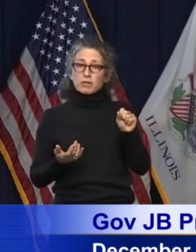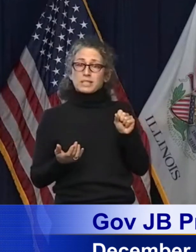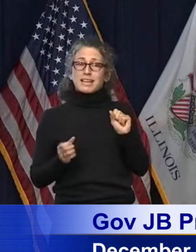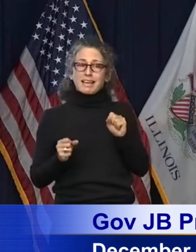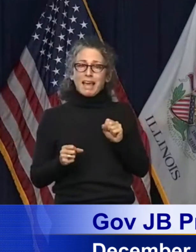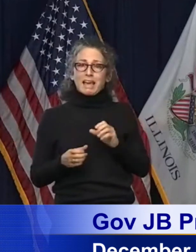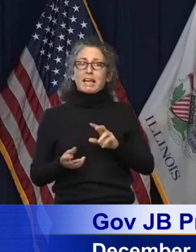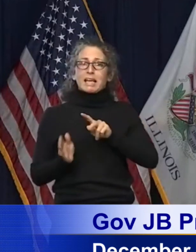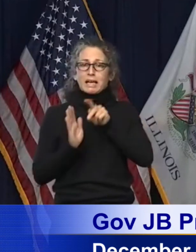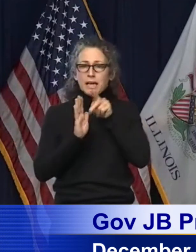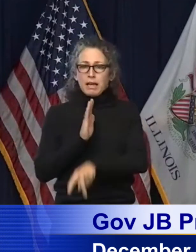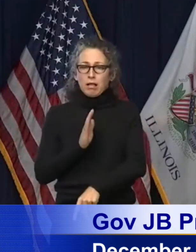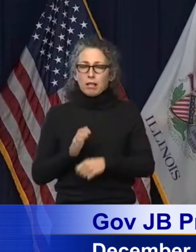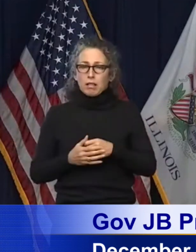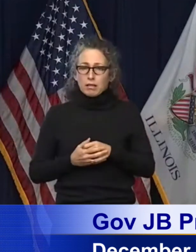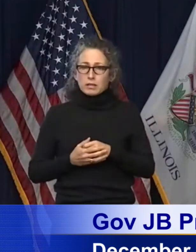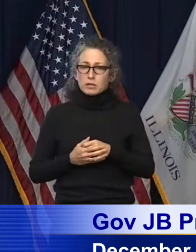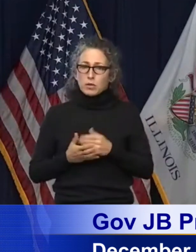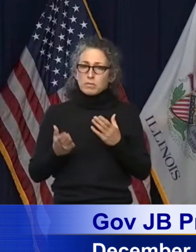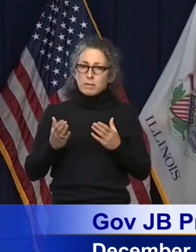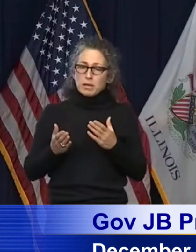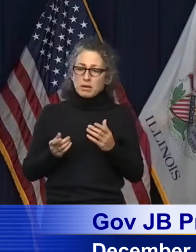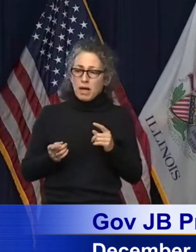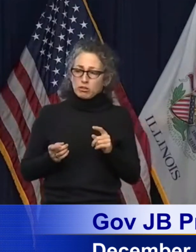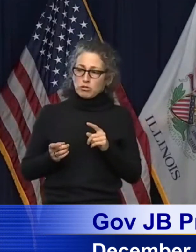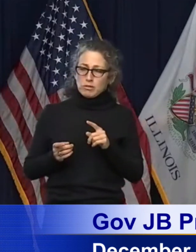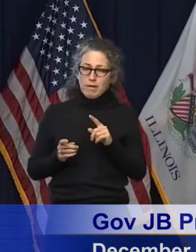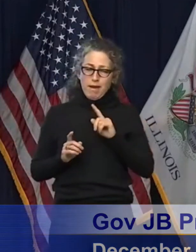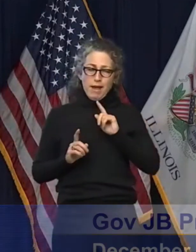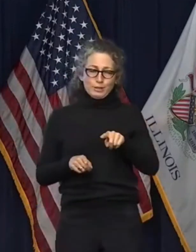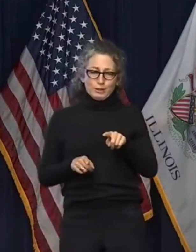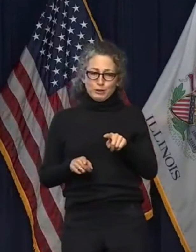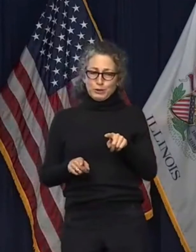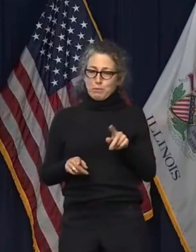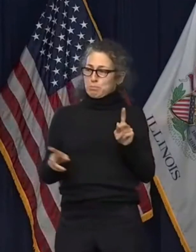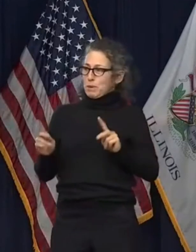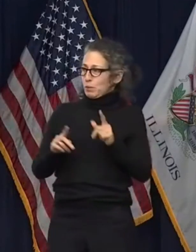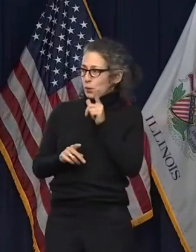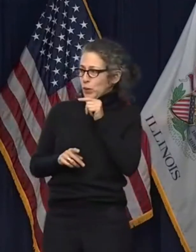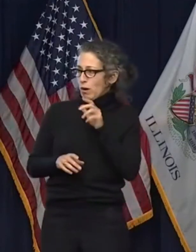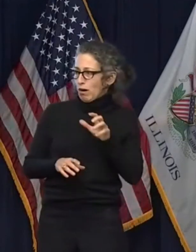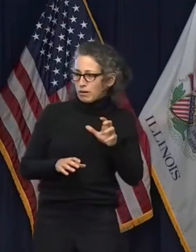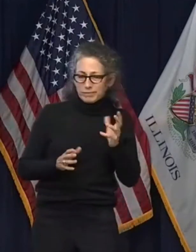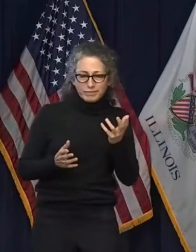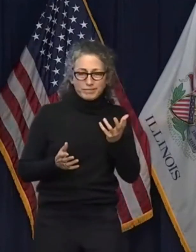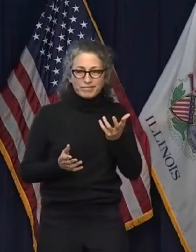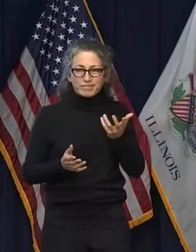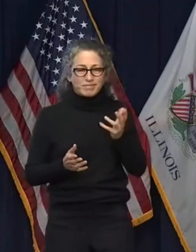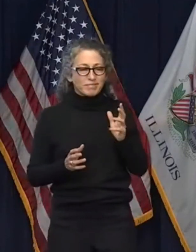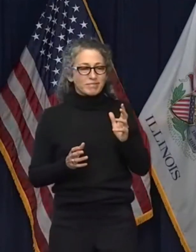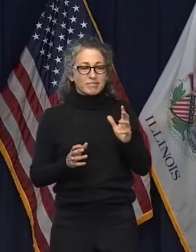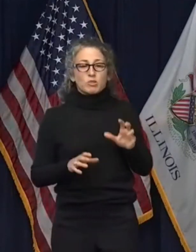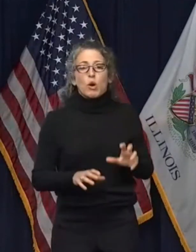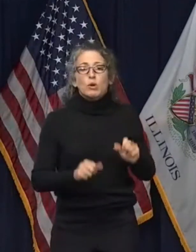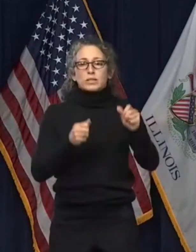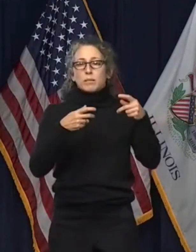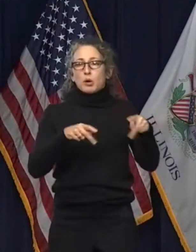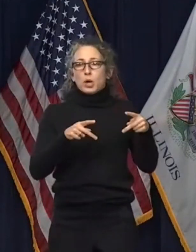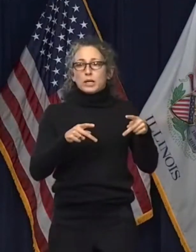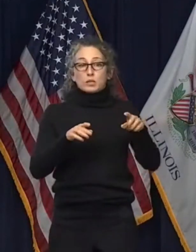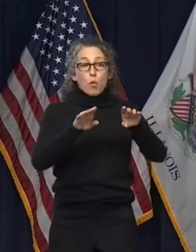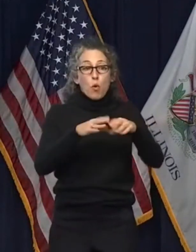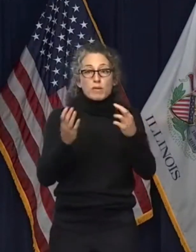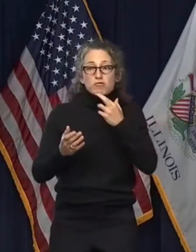my answer at the question you asked before about people having parties, people opening up their restaurants when they